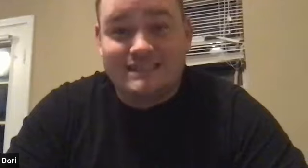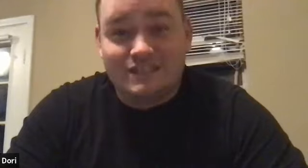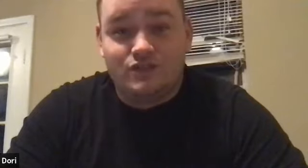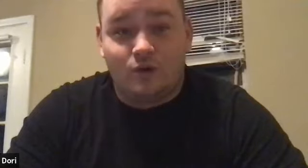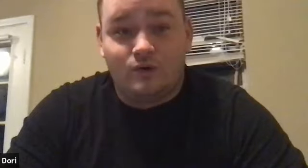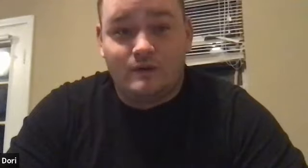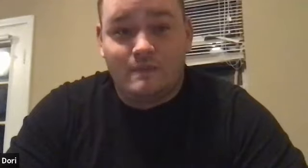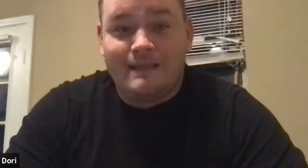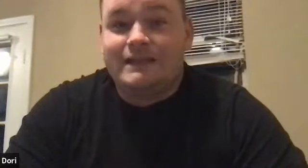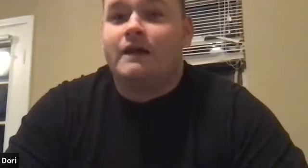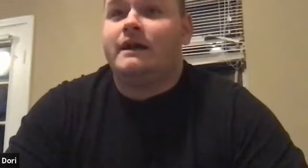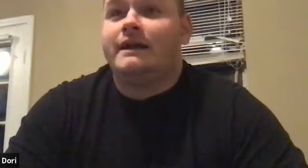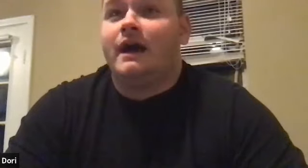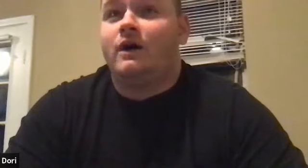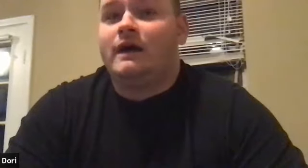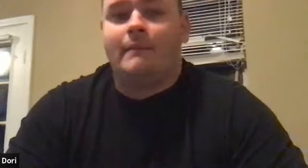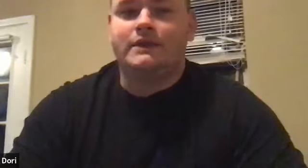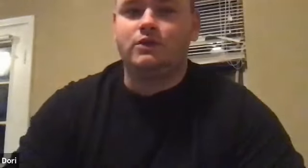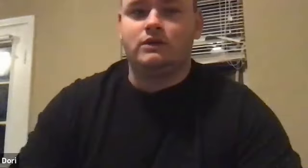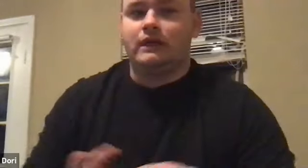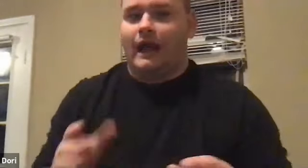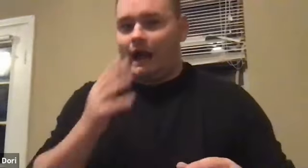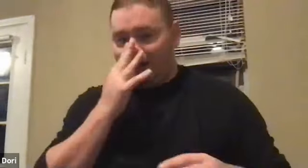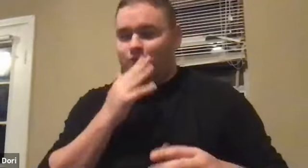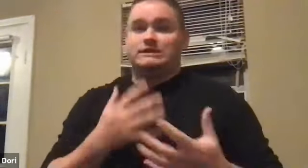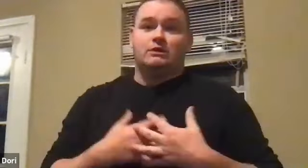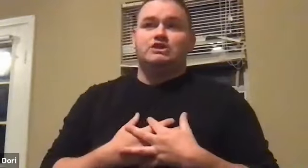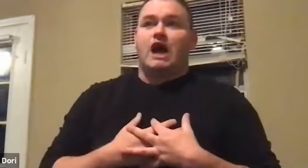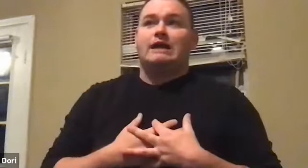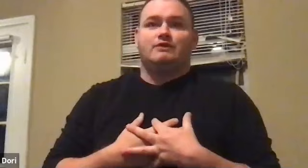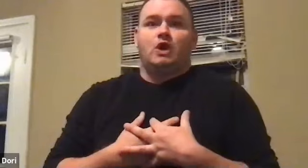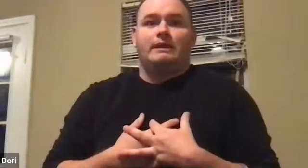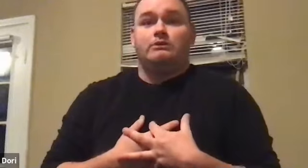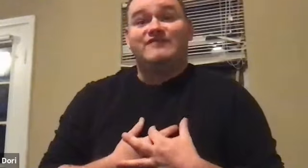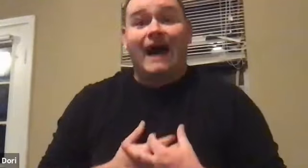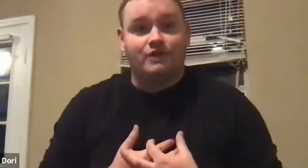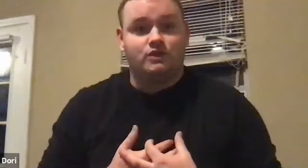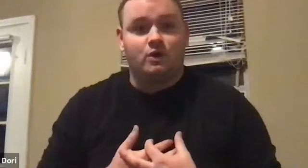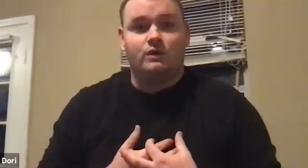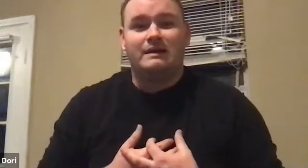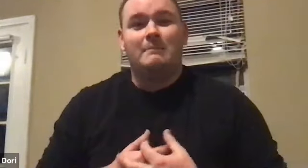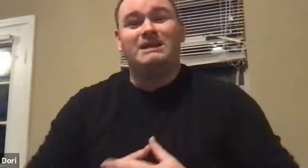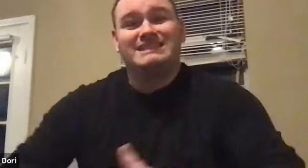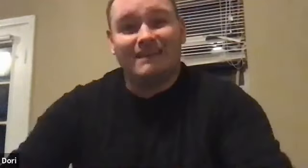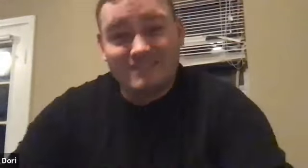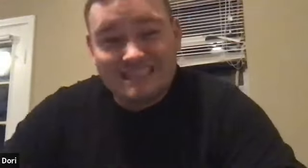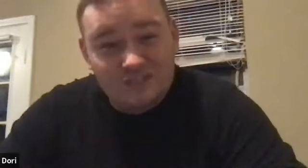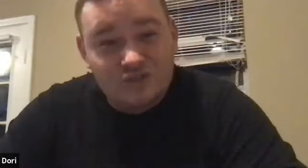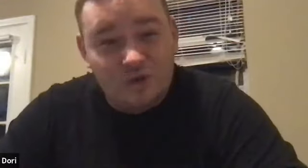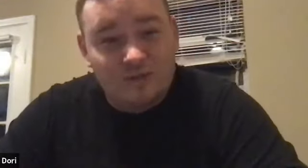years old. Now, I mean, I would still be shocked if you told me it was 5 years old, but 17 years old, can